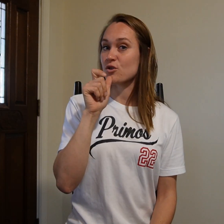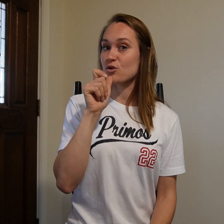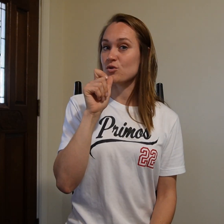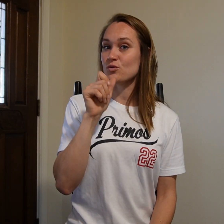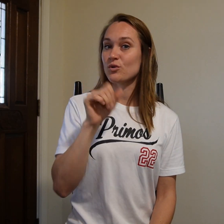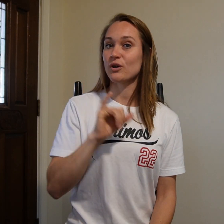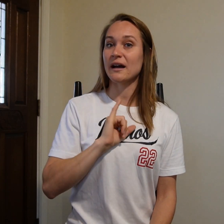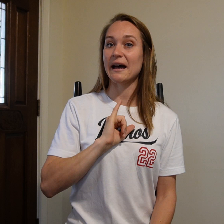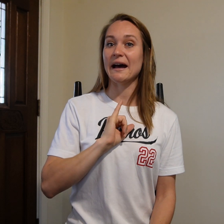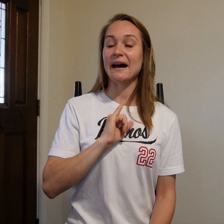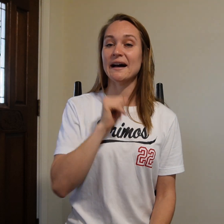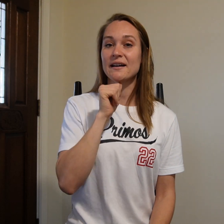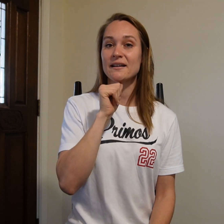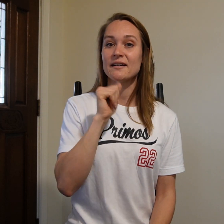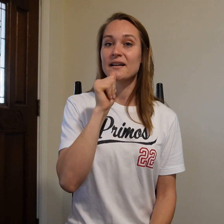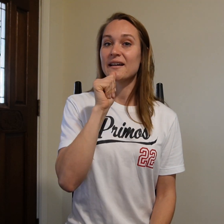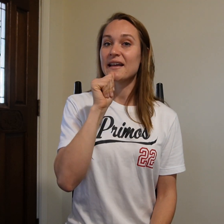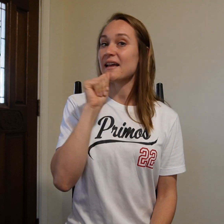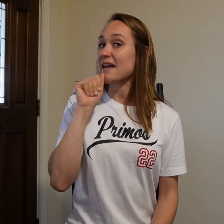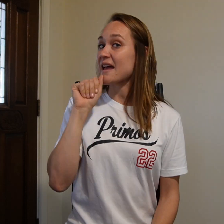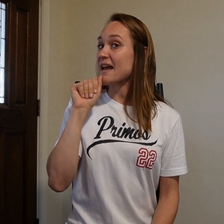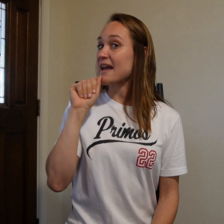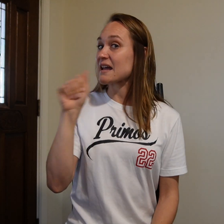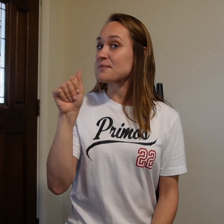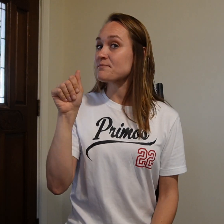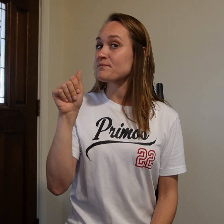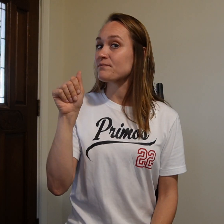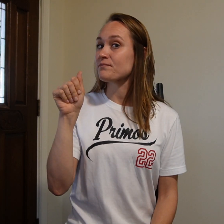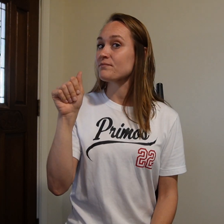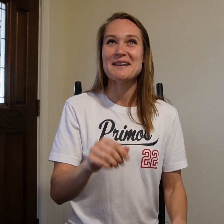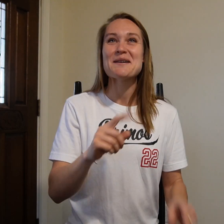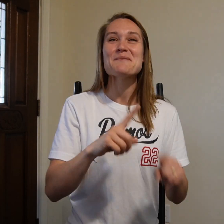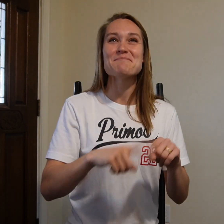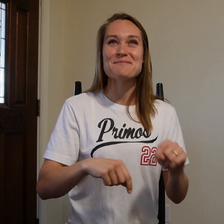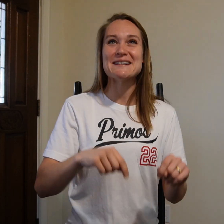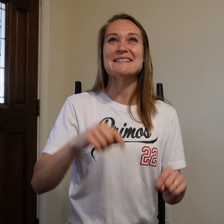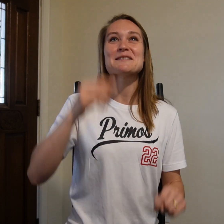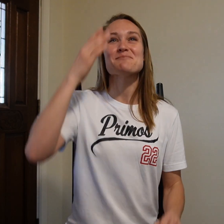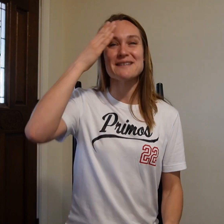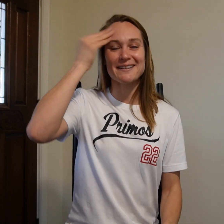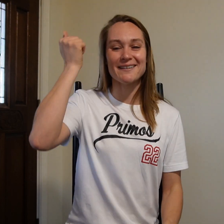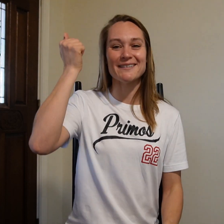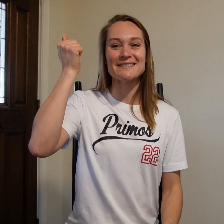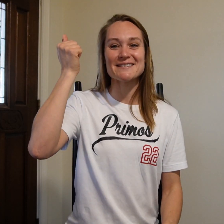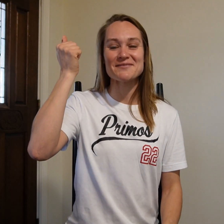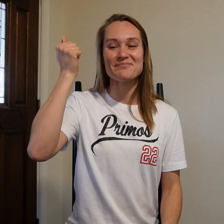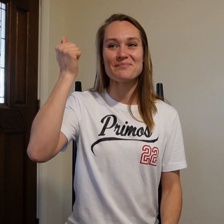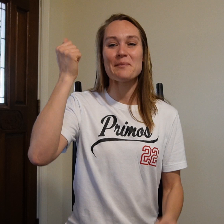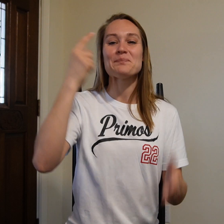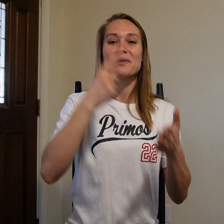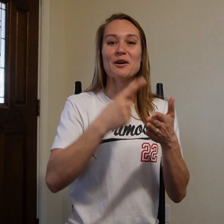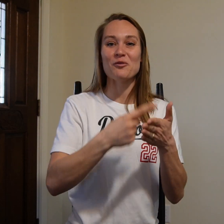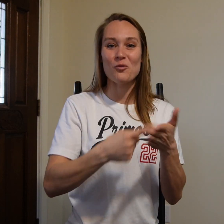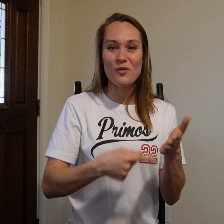who I am, but because of